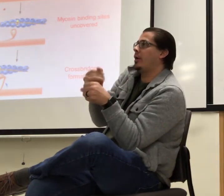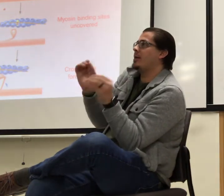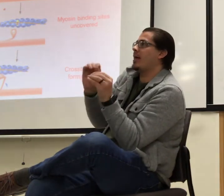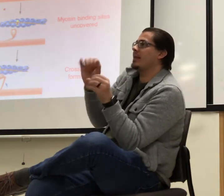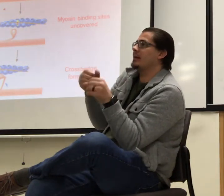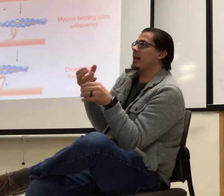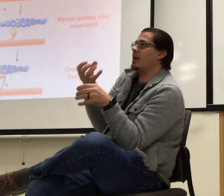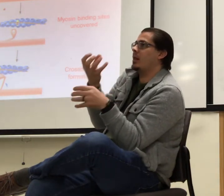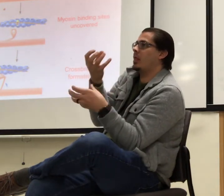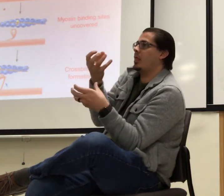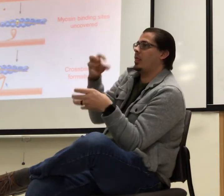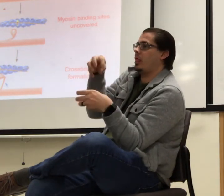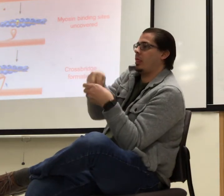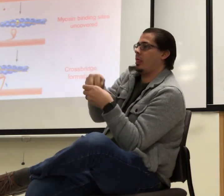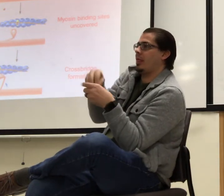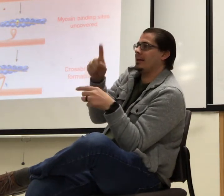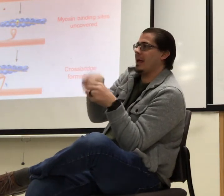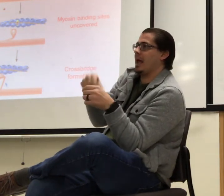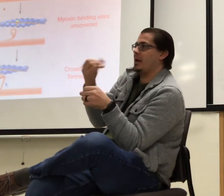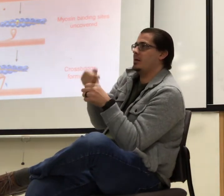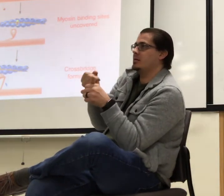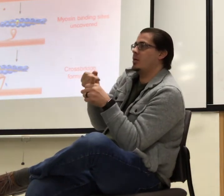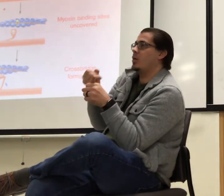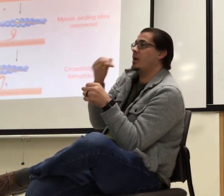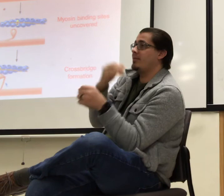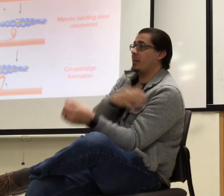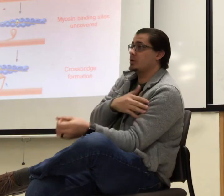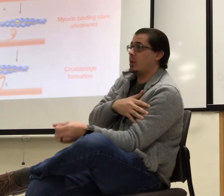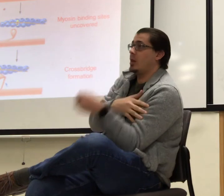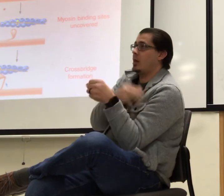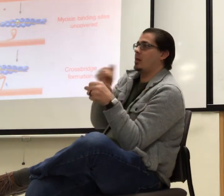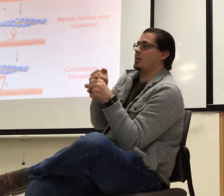Myosin head binds active site,